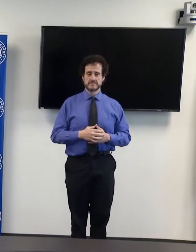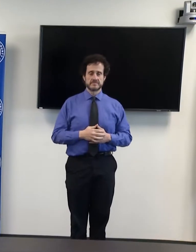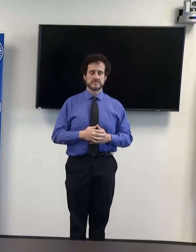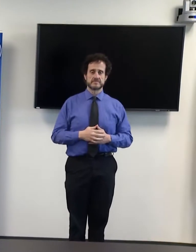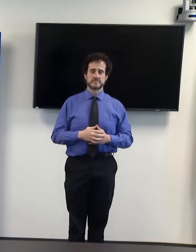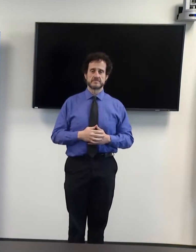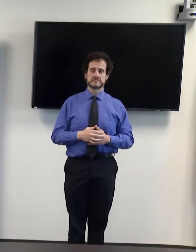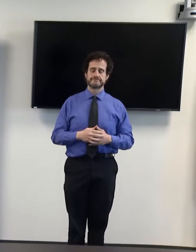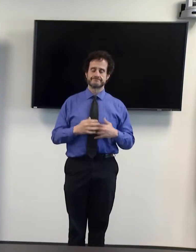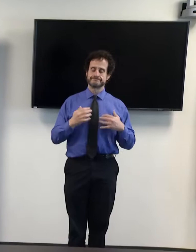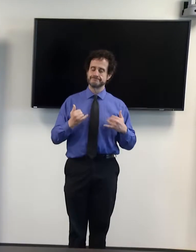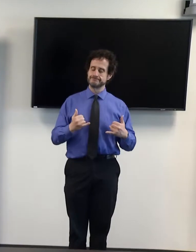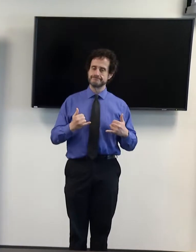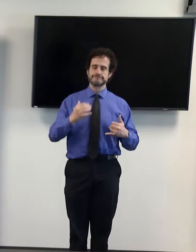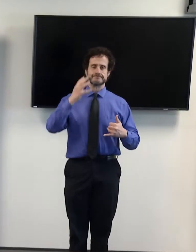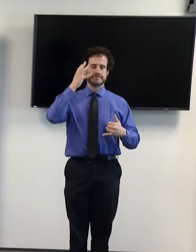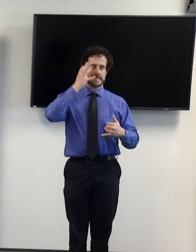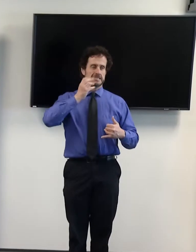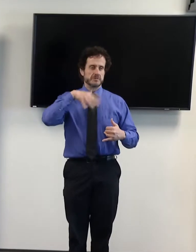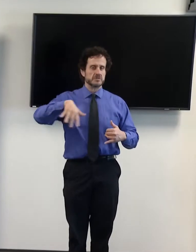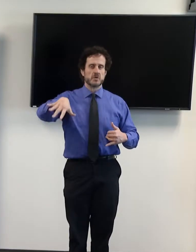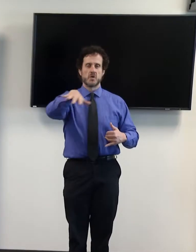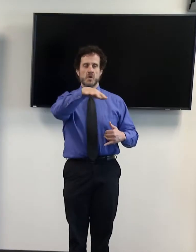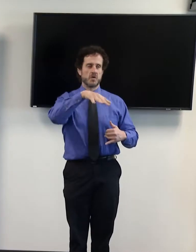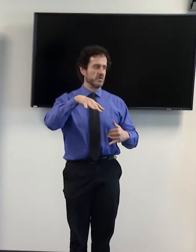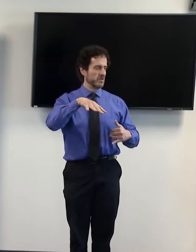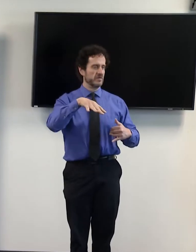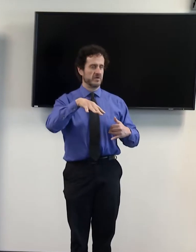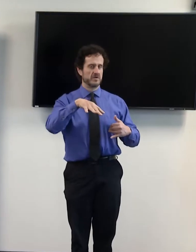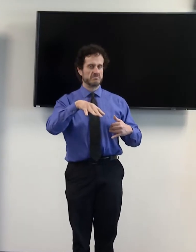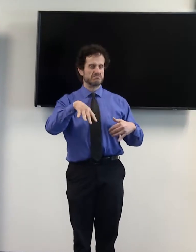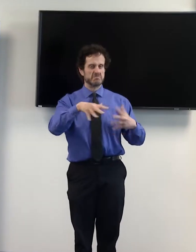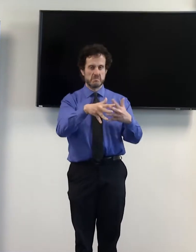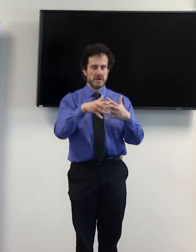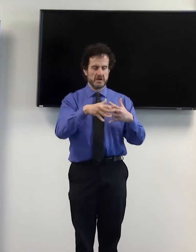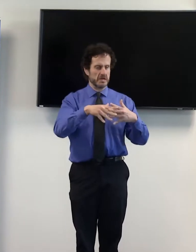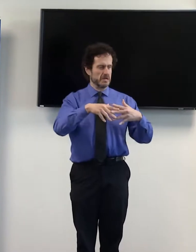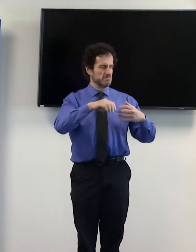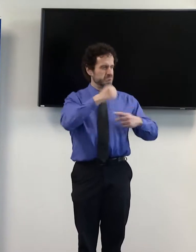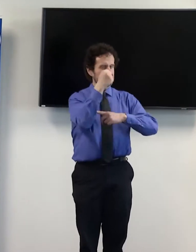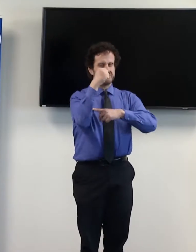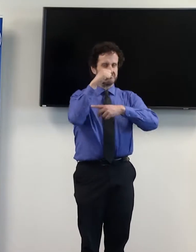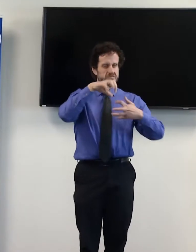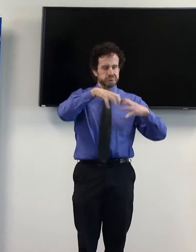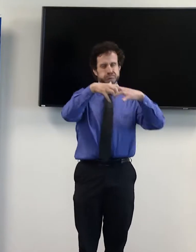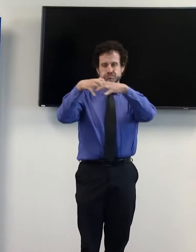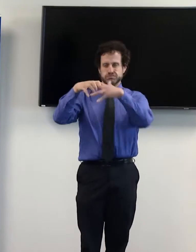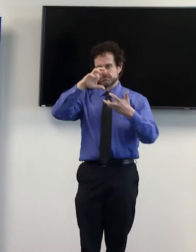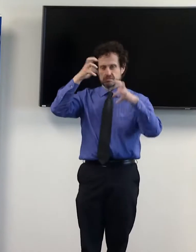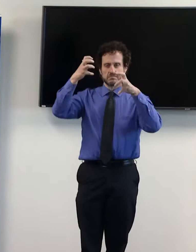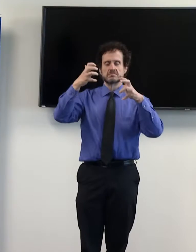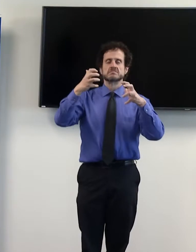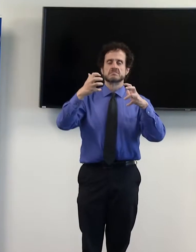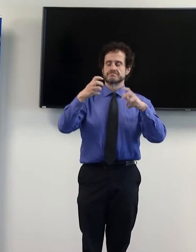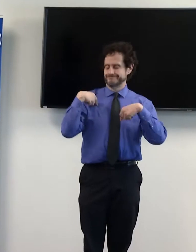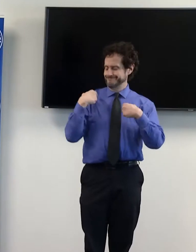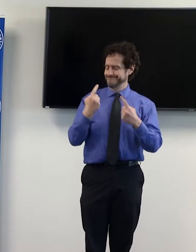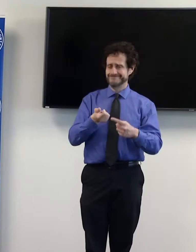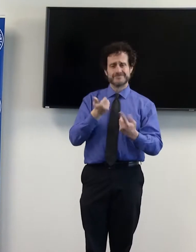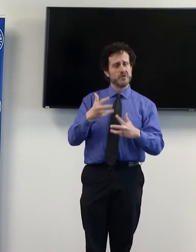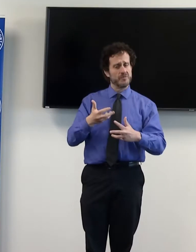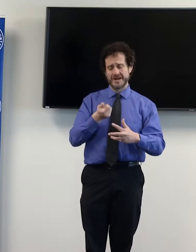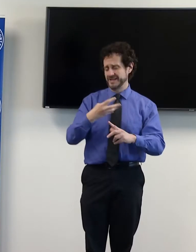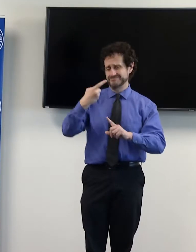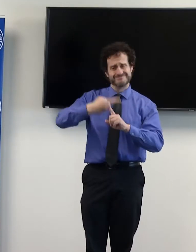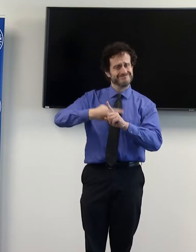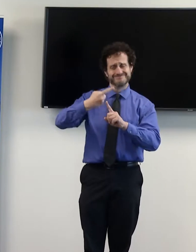We're experiencing civil unrest during what has already been a difficult few months for our communities. By now,